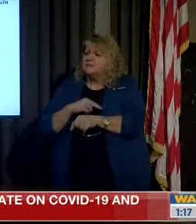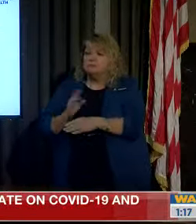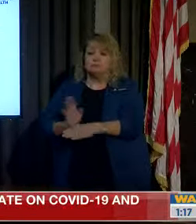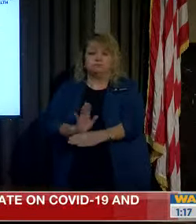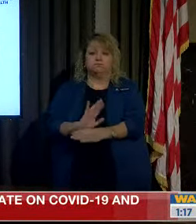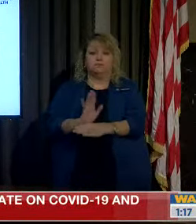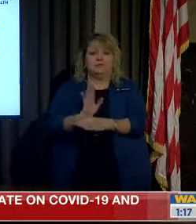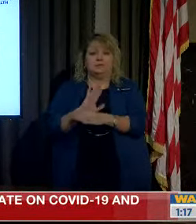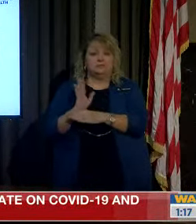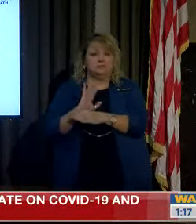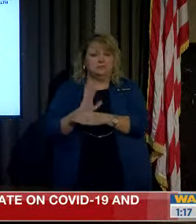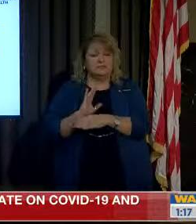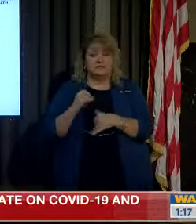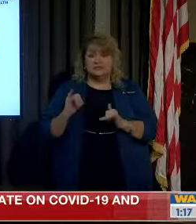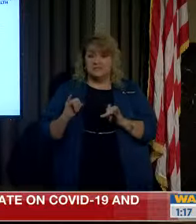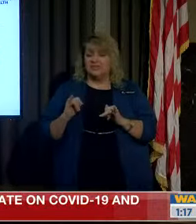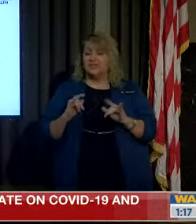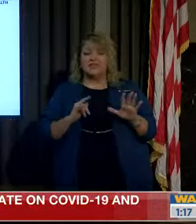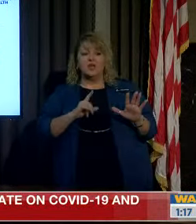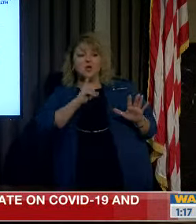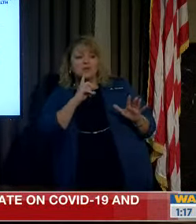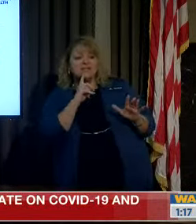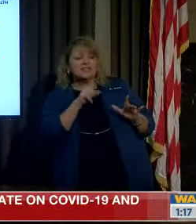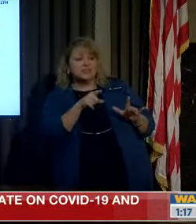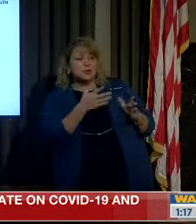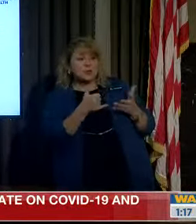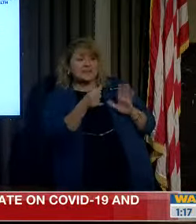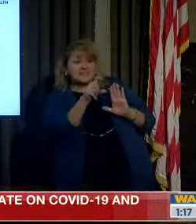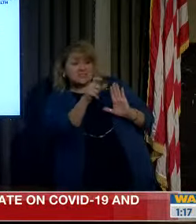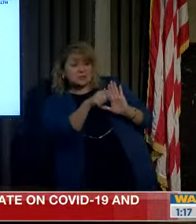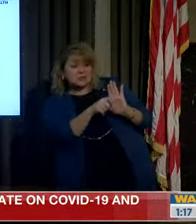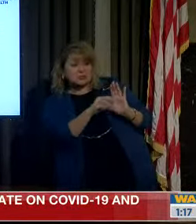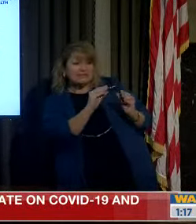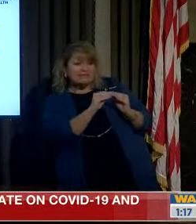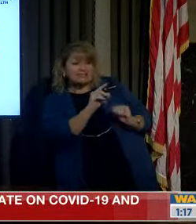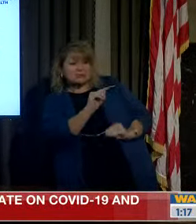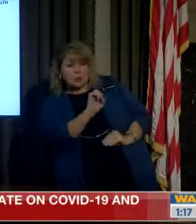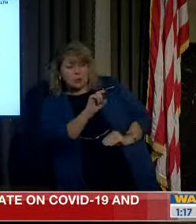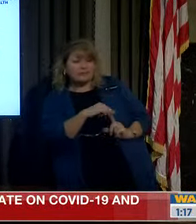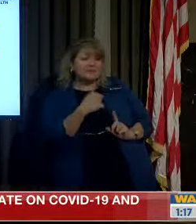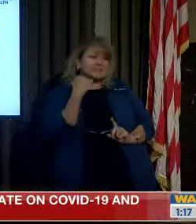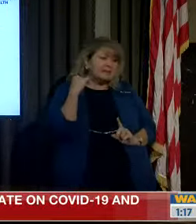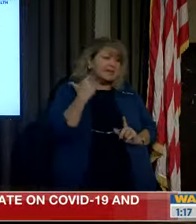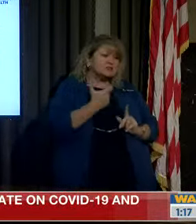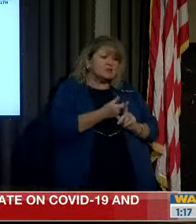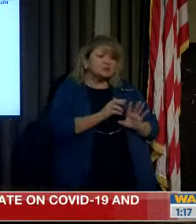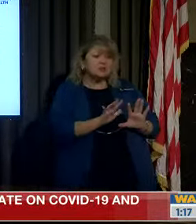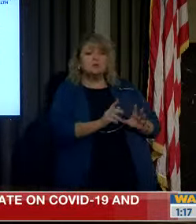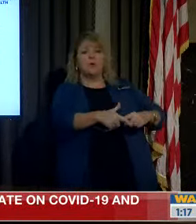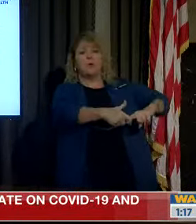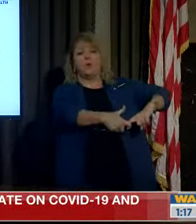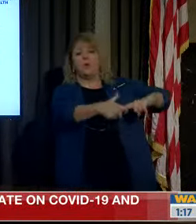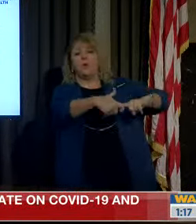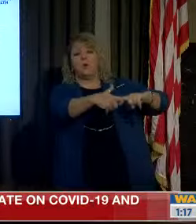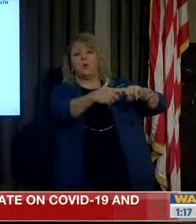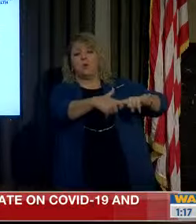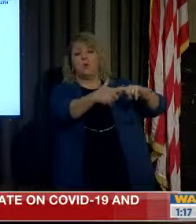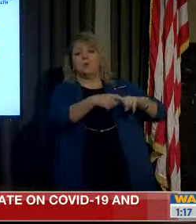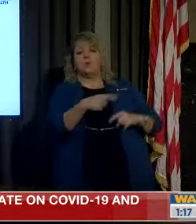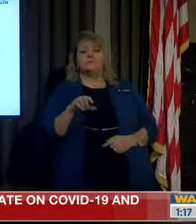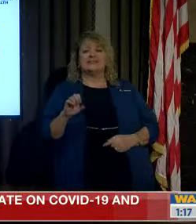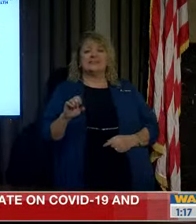some elective procedures because they are so busy. We're still bringing in auxiliary healthcare workers from outside the state to help